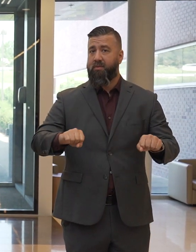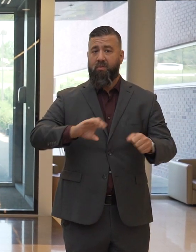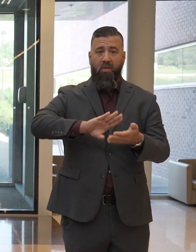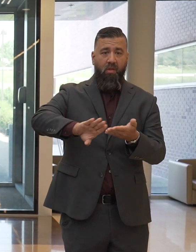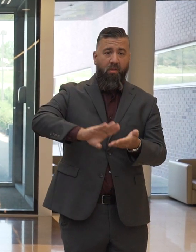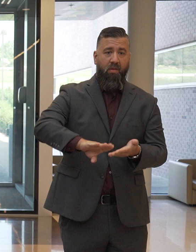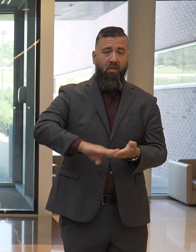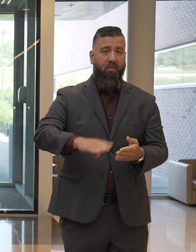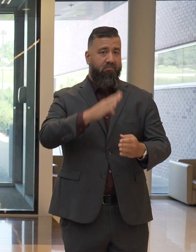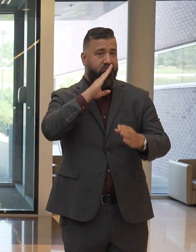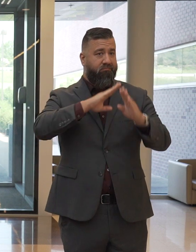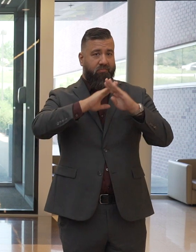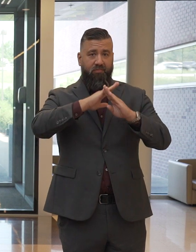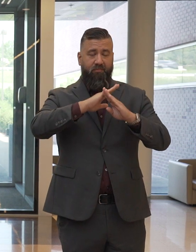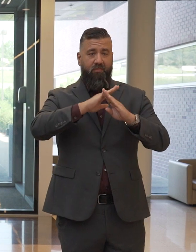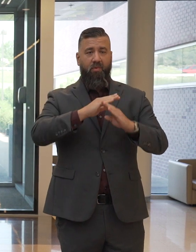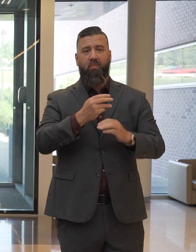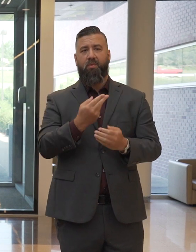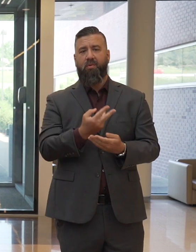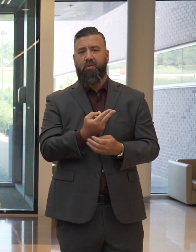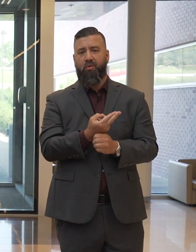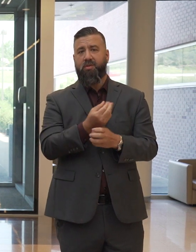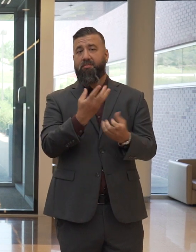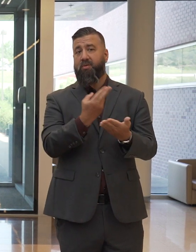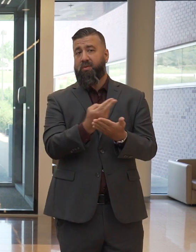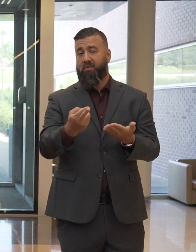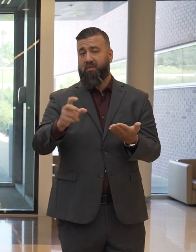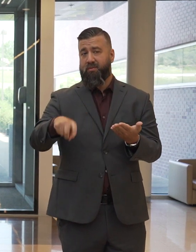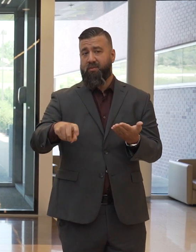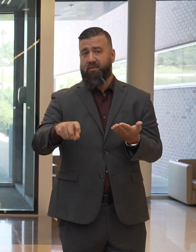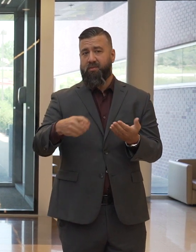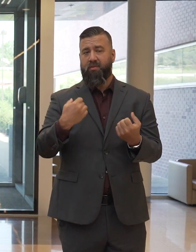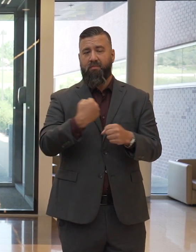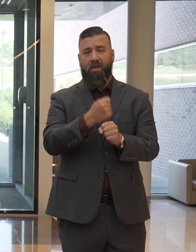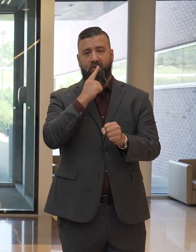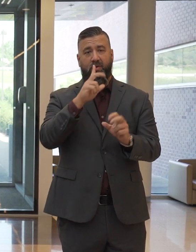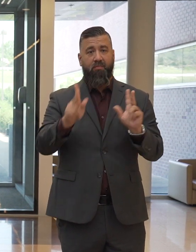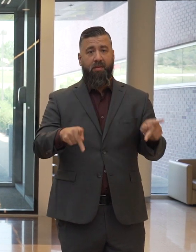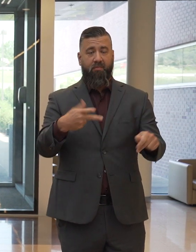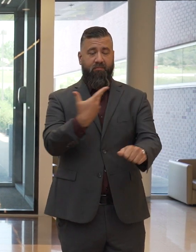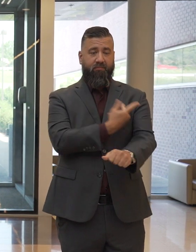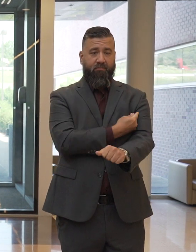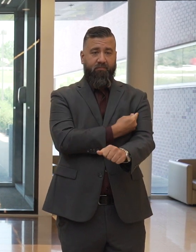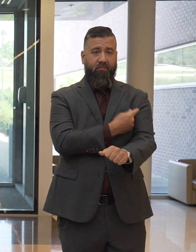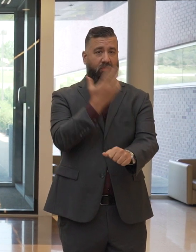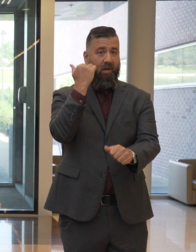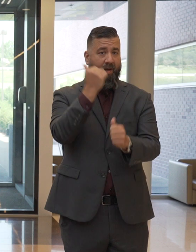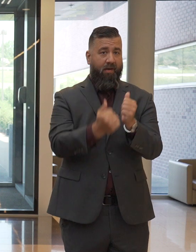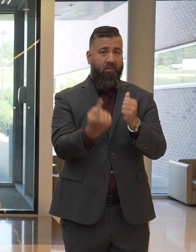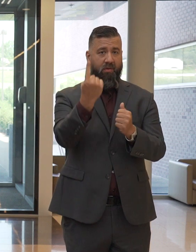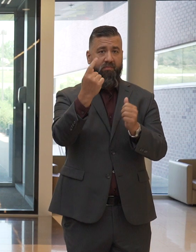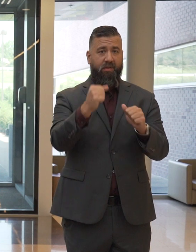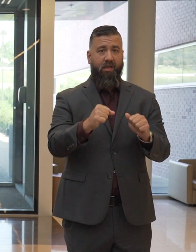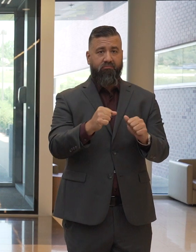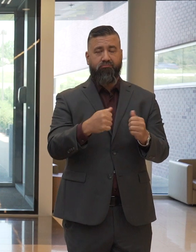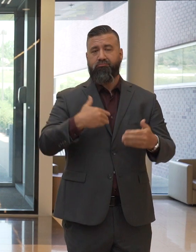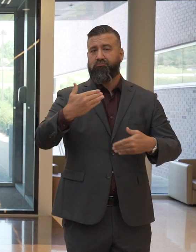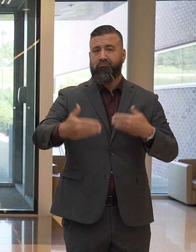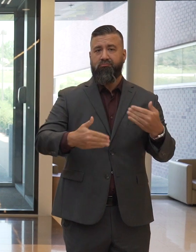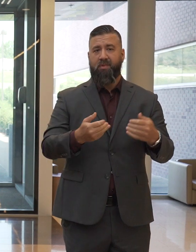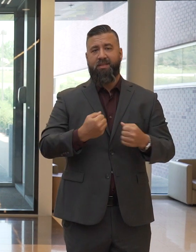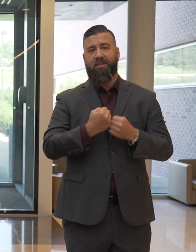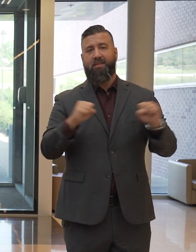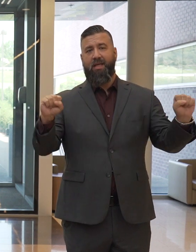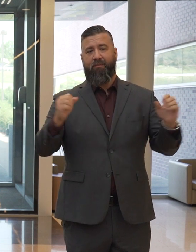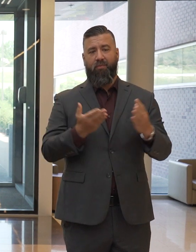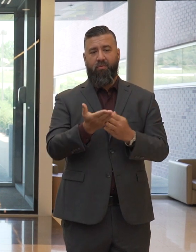and to use as many resources as necessary to get our residents vaccinated so everyone can move safely throughout the county.